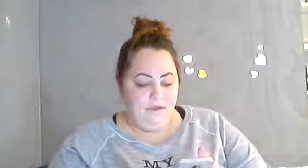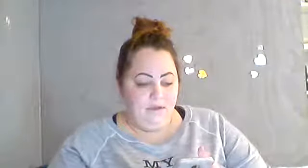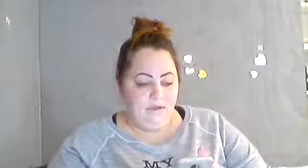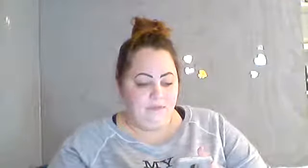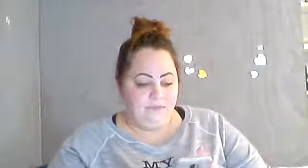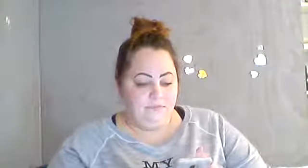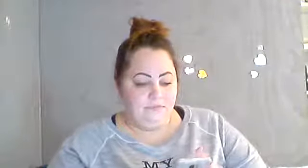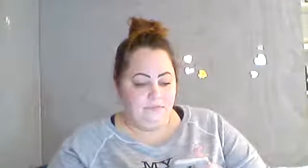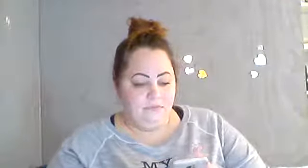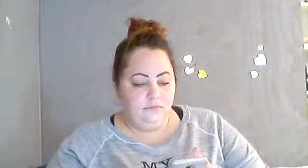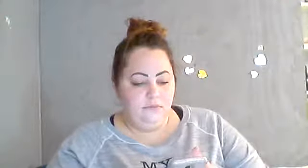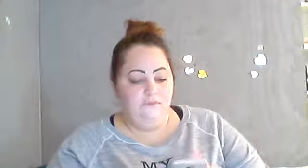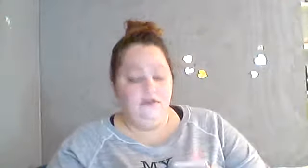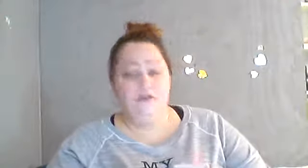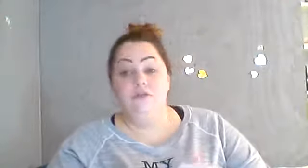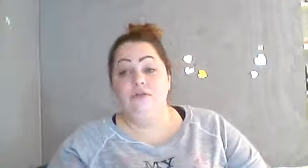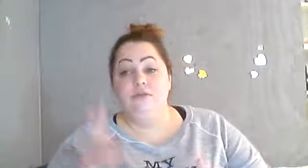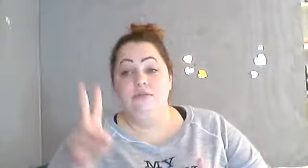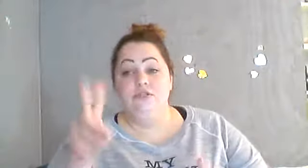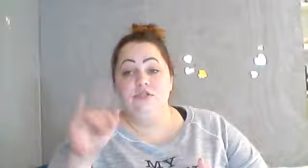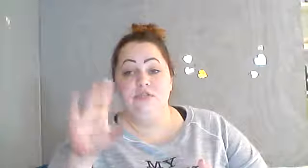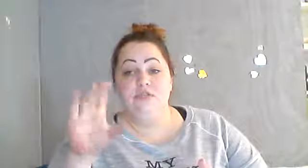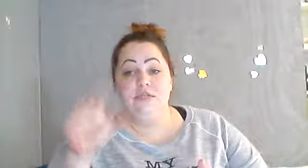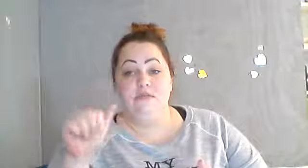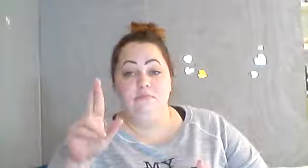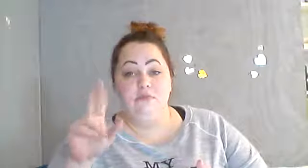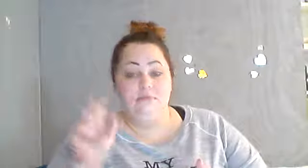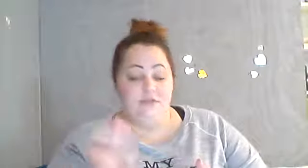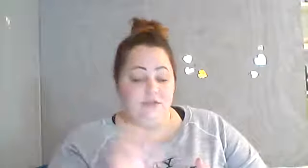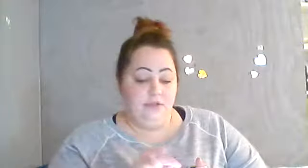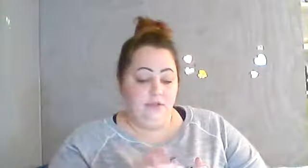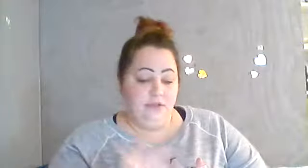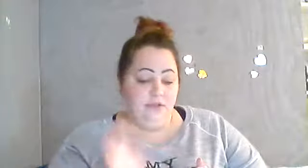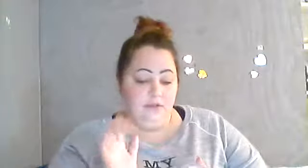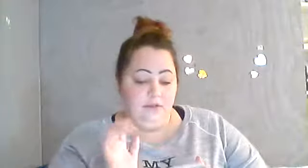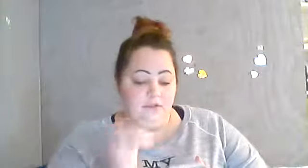Bill Vickers. Oh, nope, it's just 1 C. Bill Vickers.